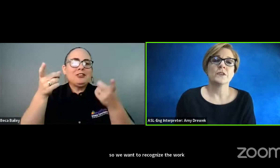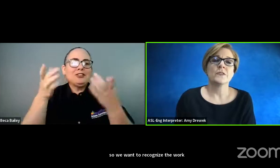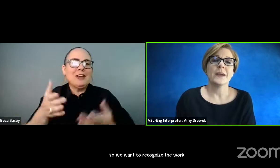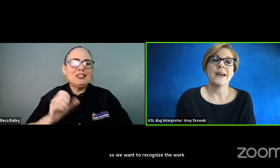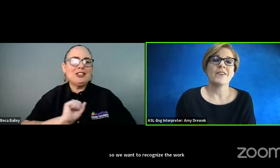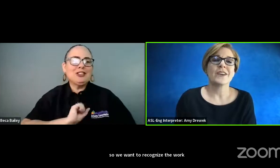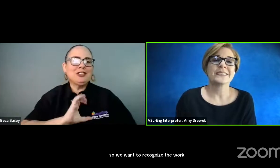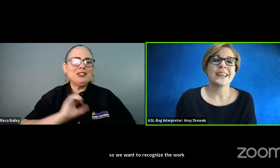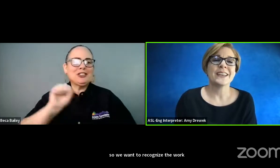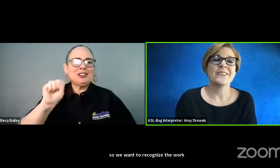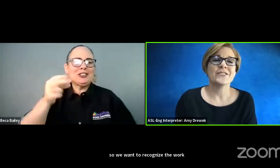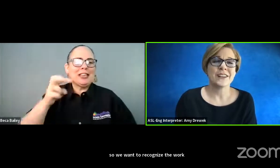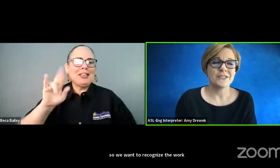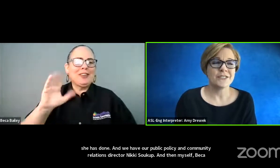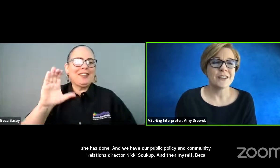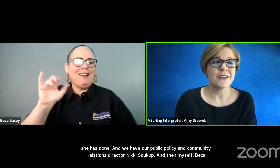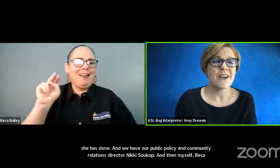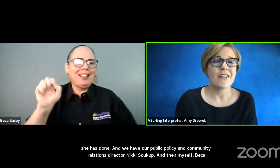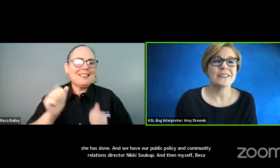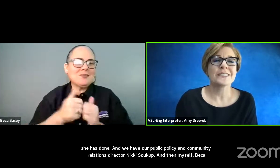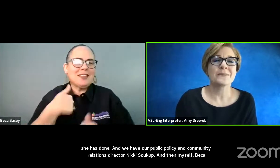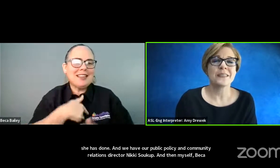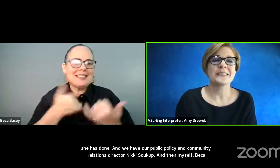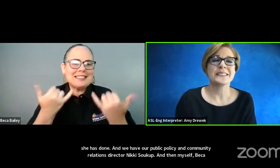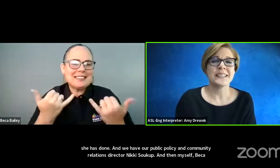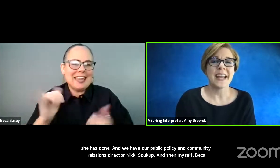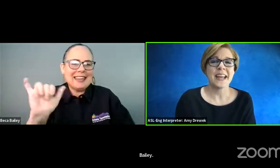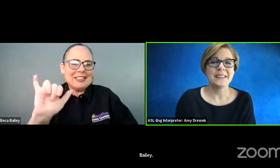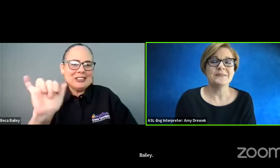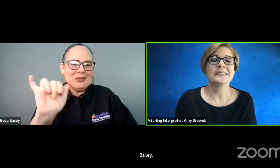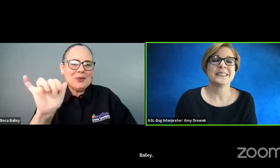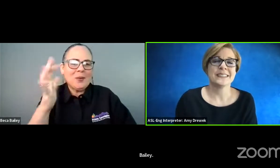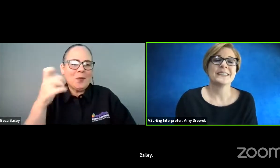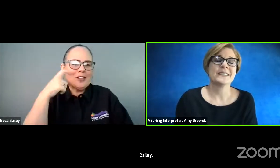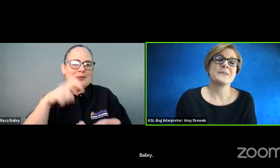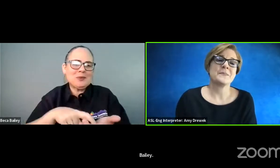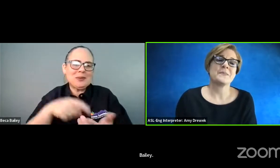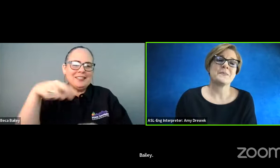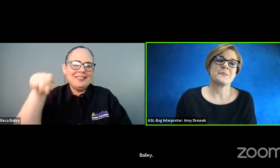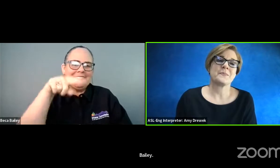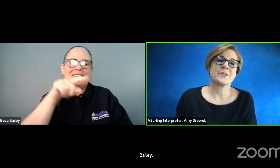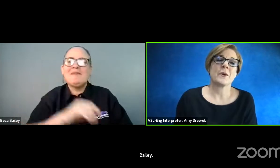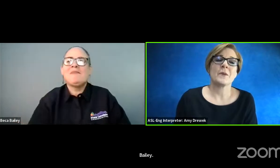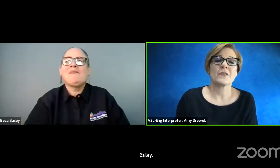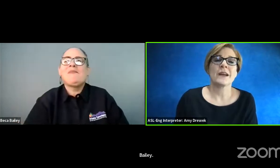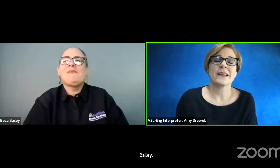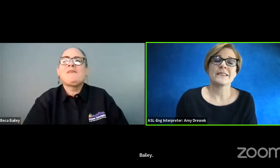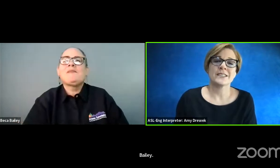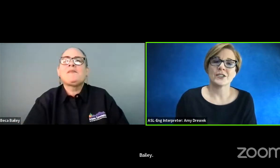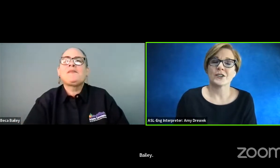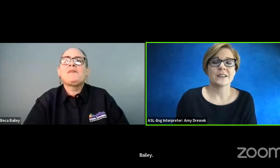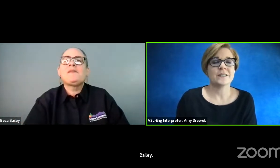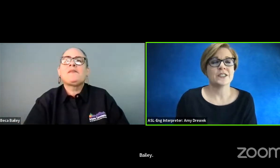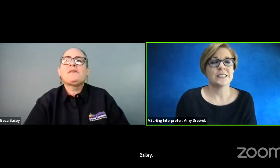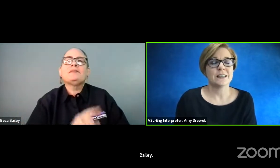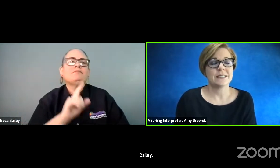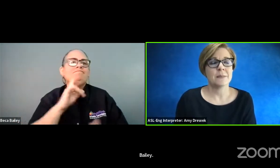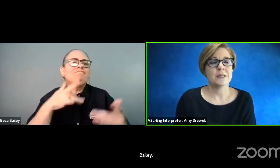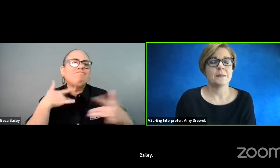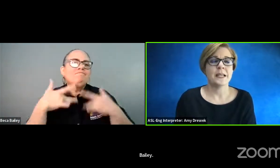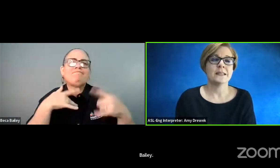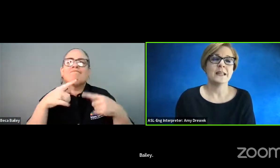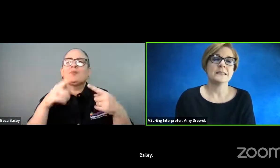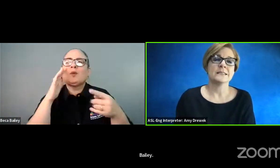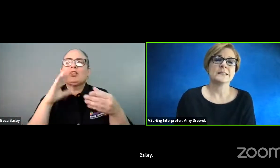I'm not sure if we have our Executive Director, Sherry Collins, with us today. So I want to recognize her if she